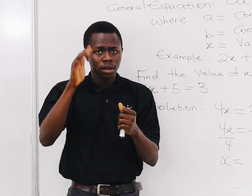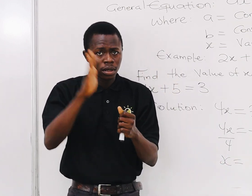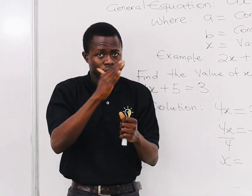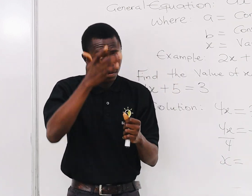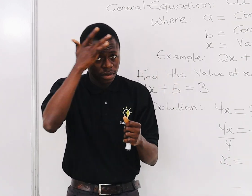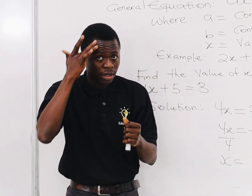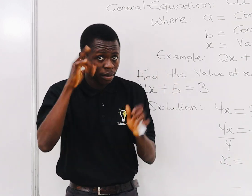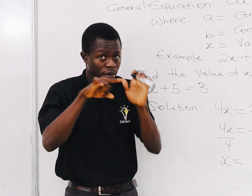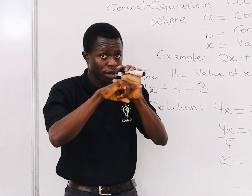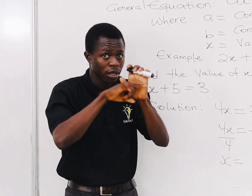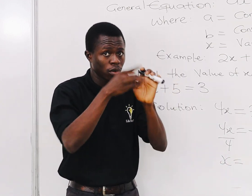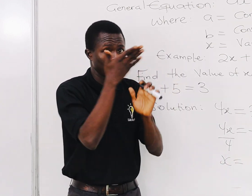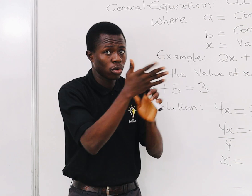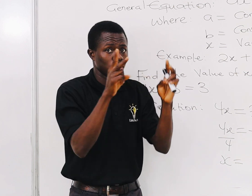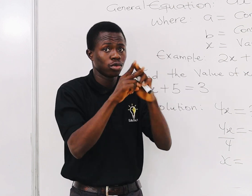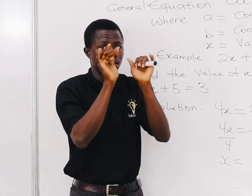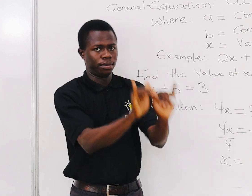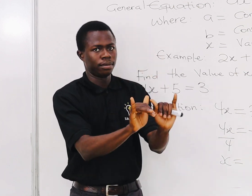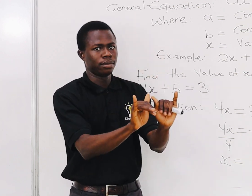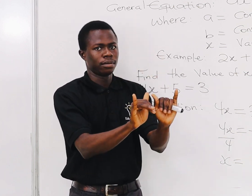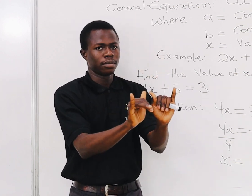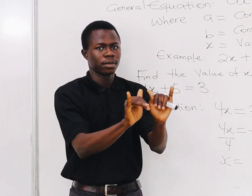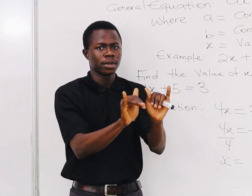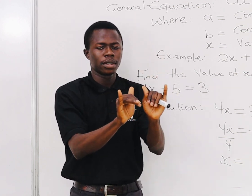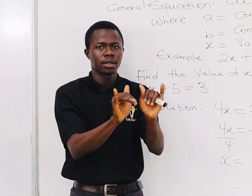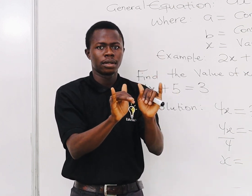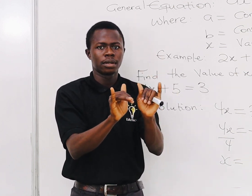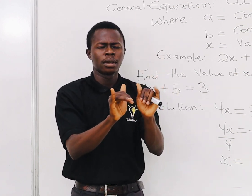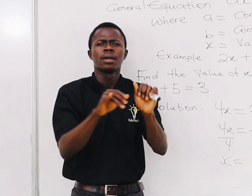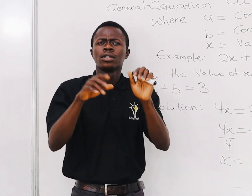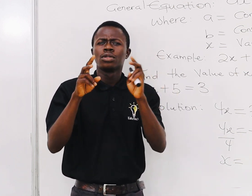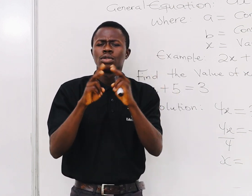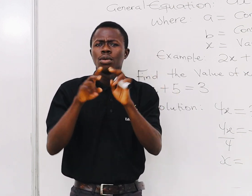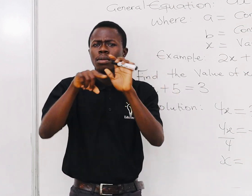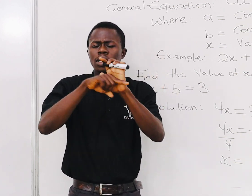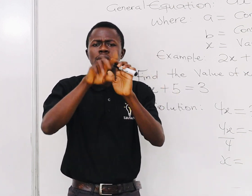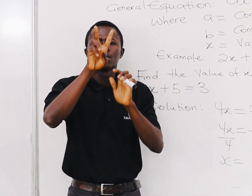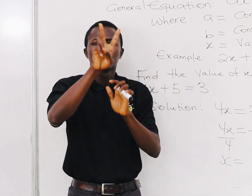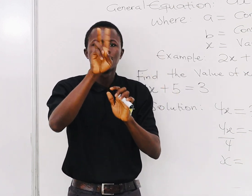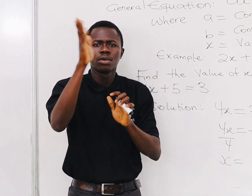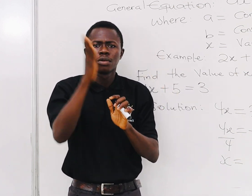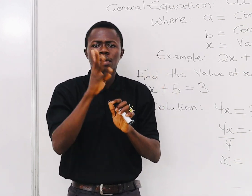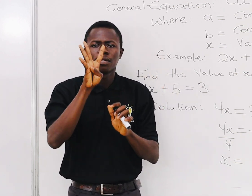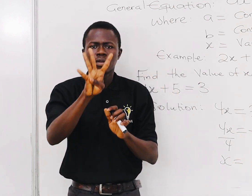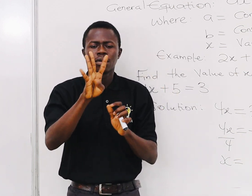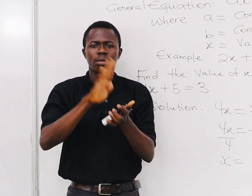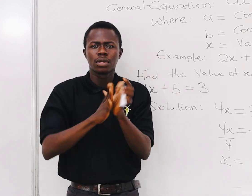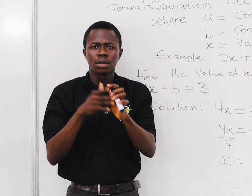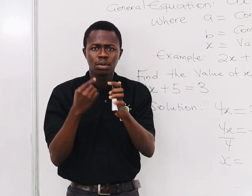Now, never forget that the negative sign remains there. So we are going to have